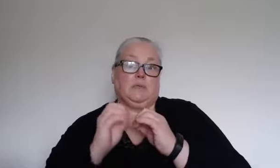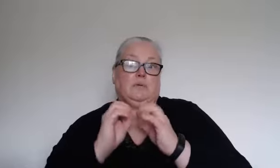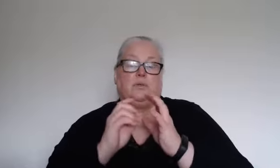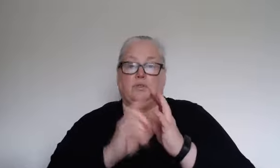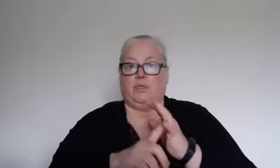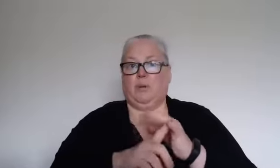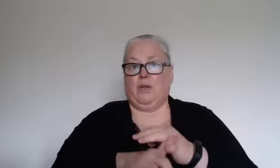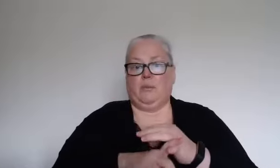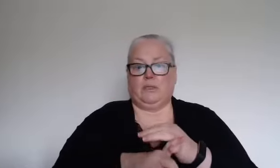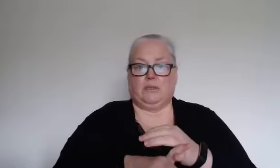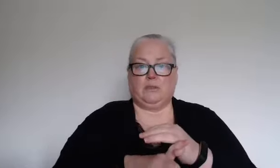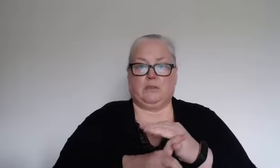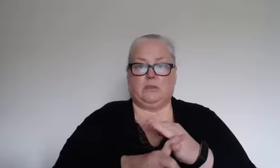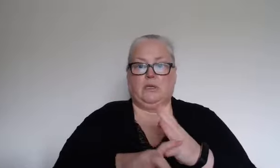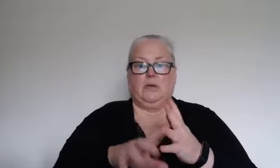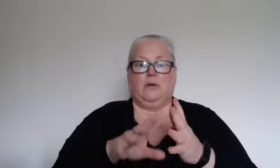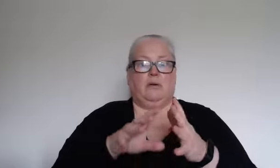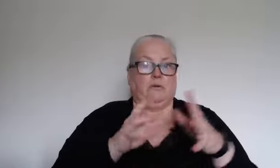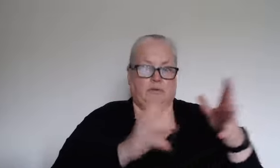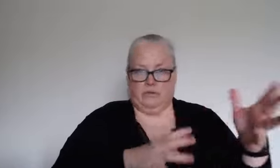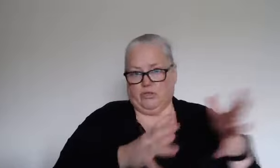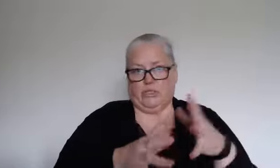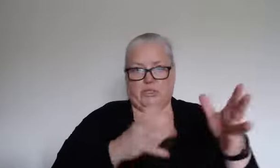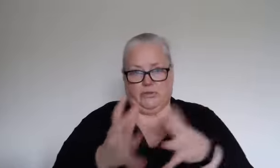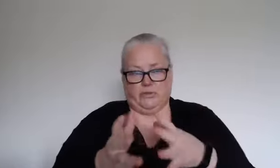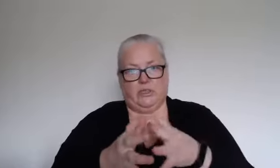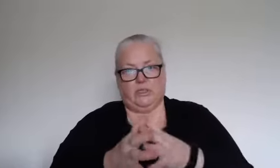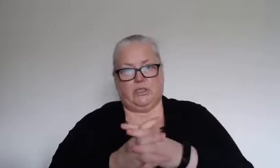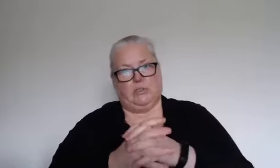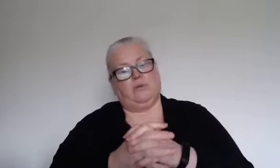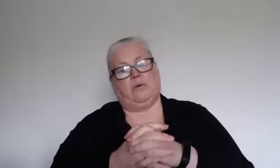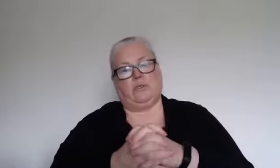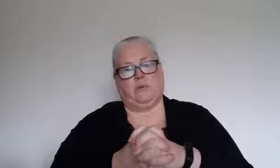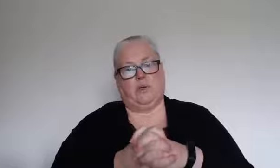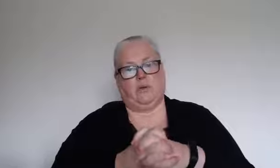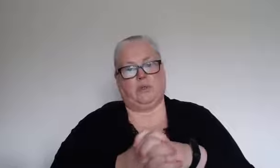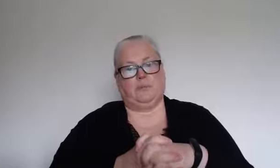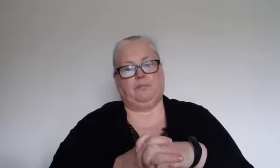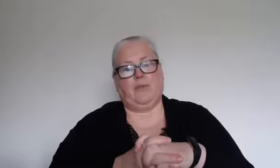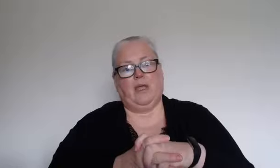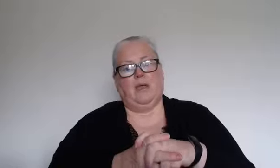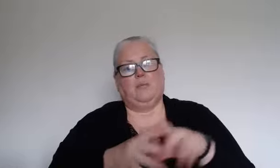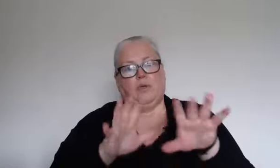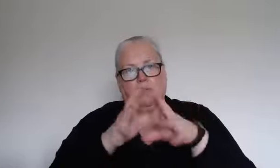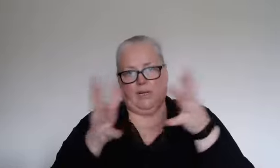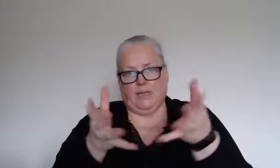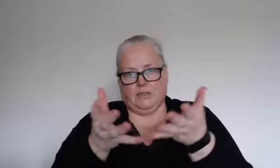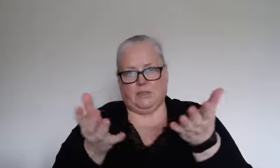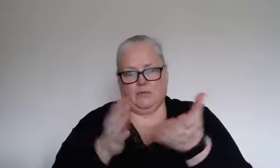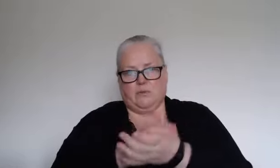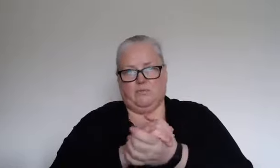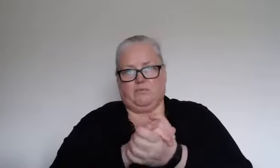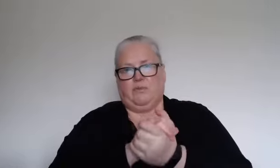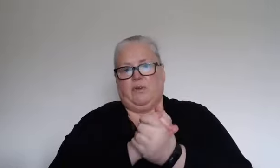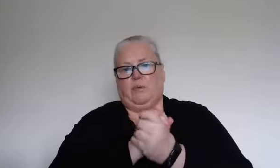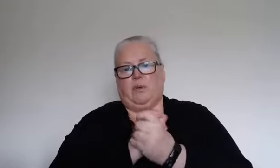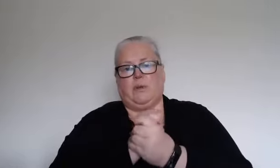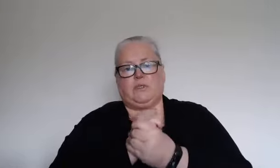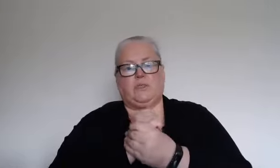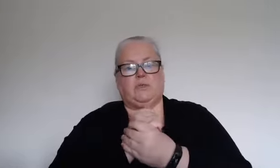your GP or main doctor, or your nutritionist or dietitian if you're already working with them. But you can ask yourself the following questions if you